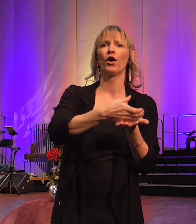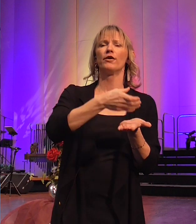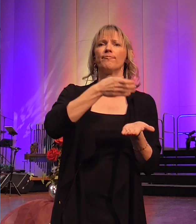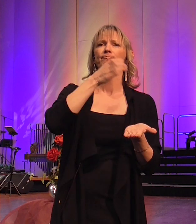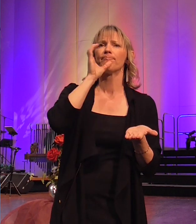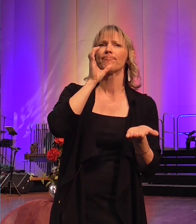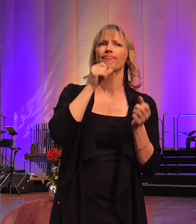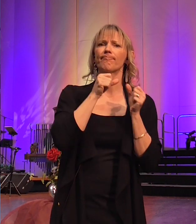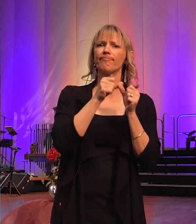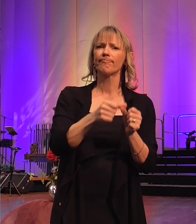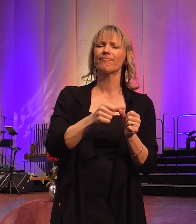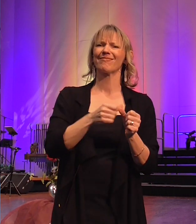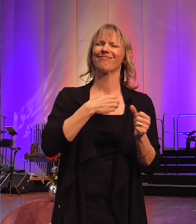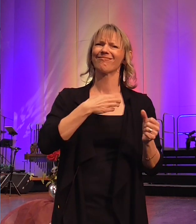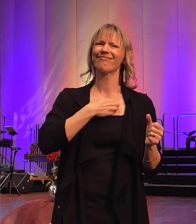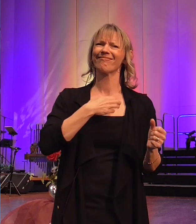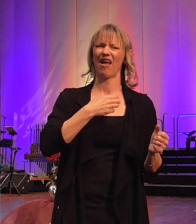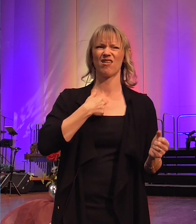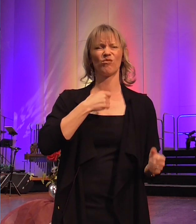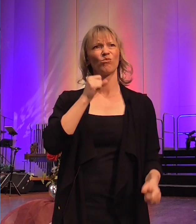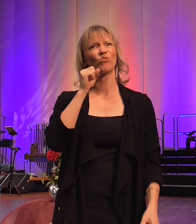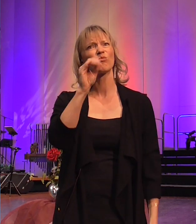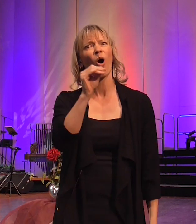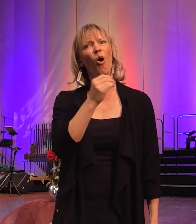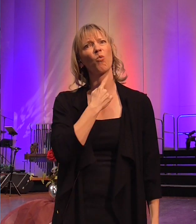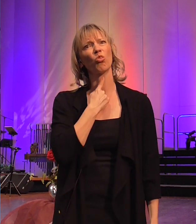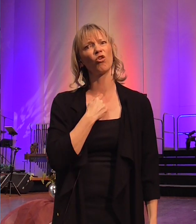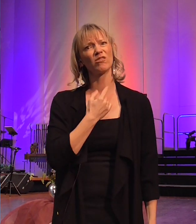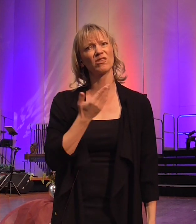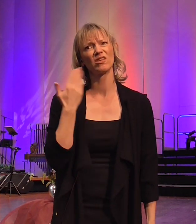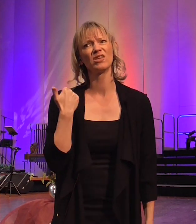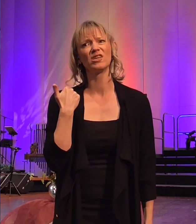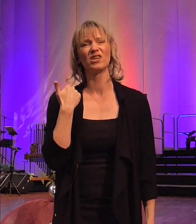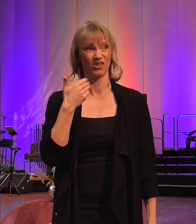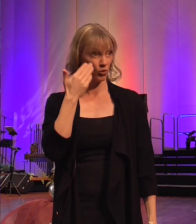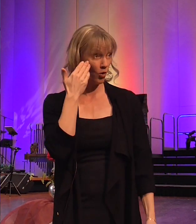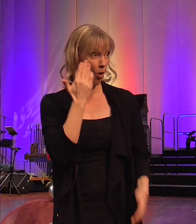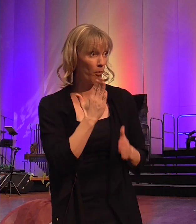to complain about how thirsty he was. Does anyone know anyone like that?